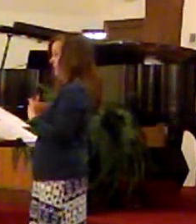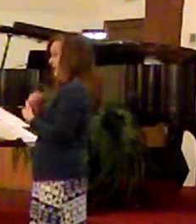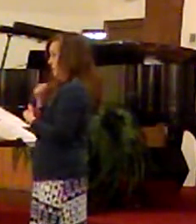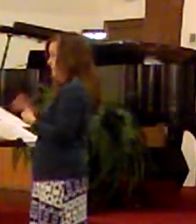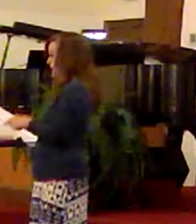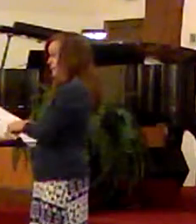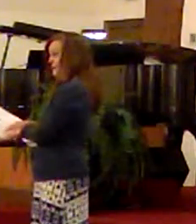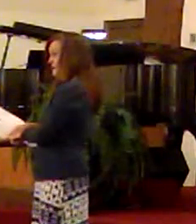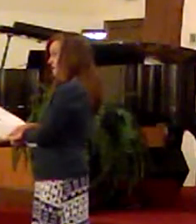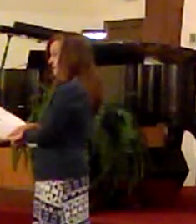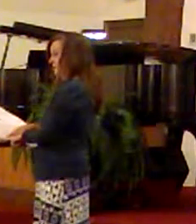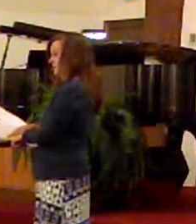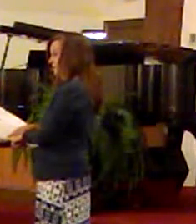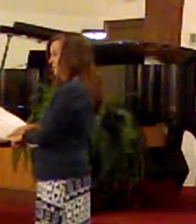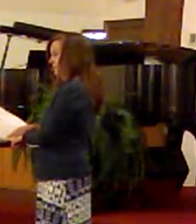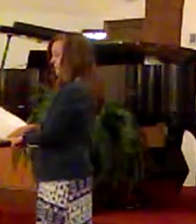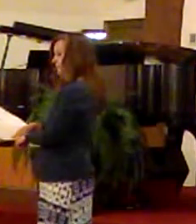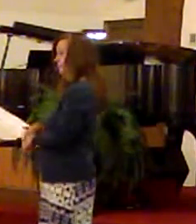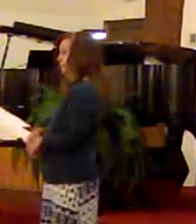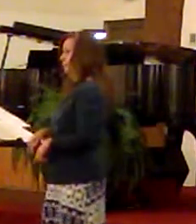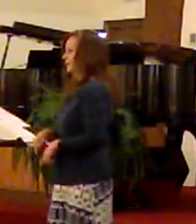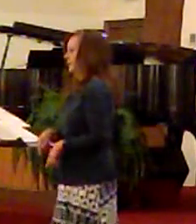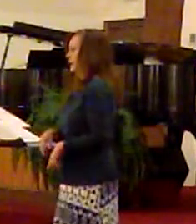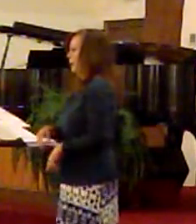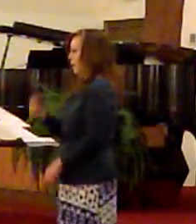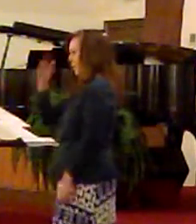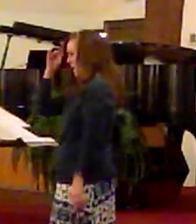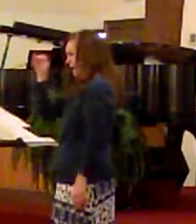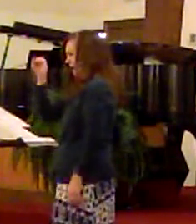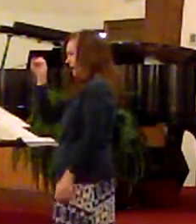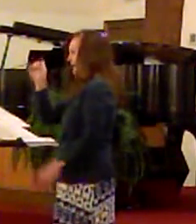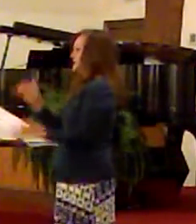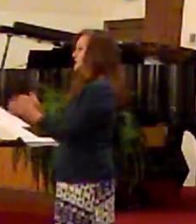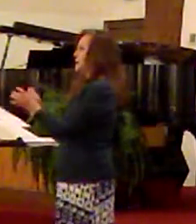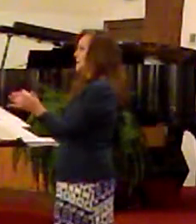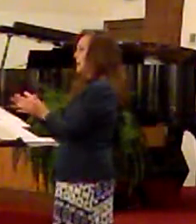Bibles. Because the Word of God is too complicated for them to understand.